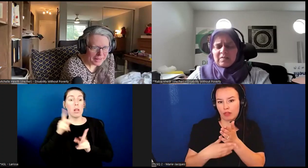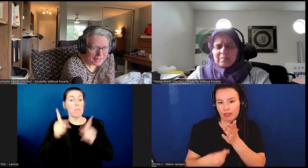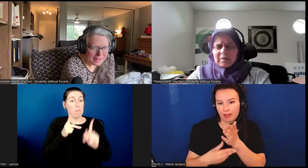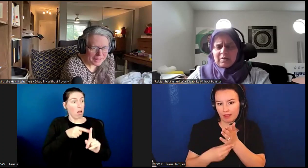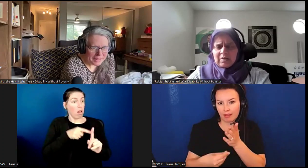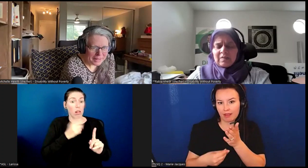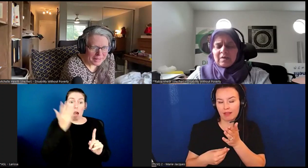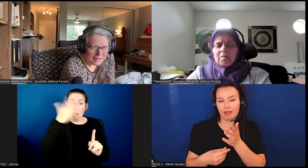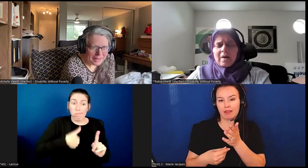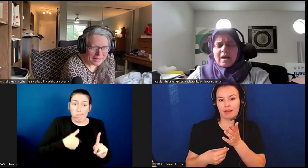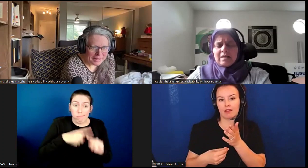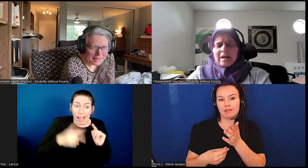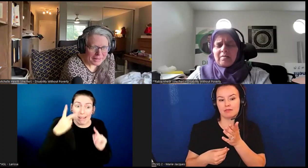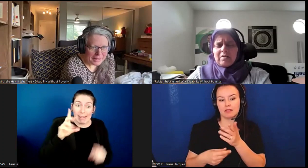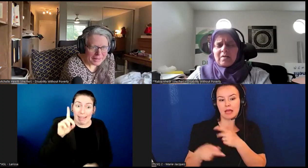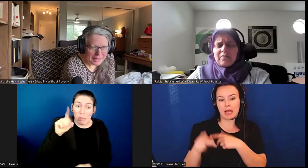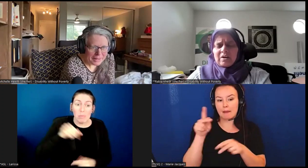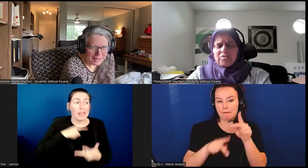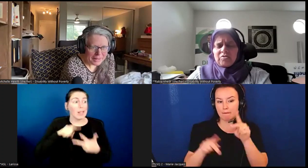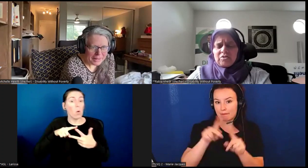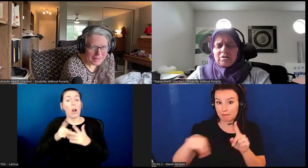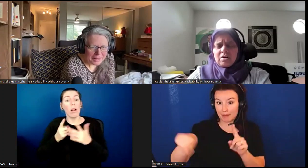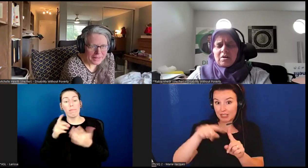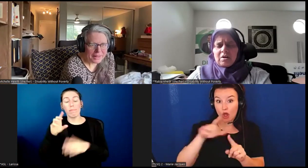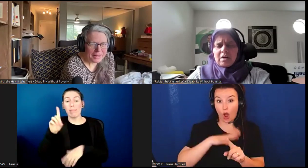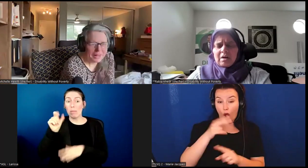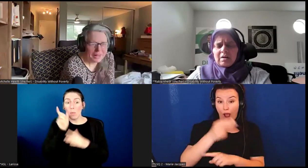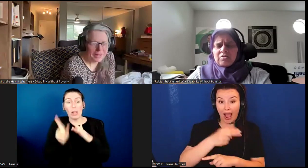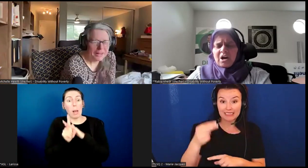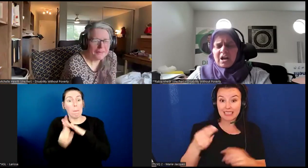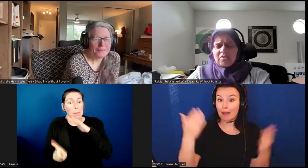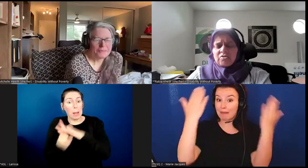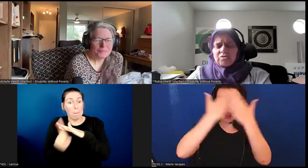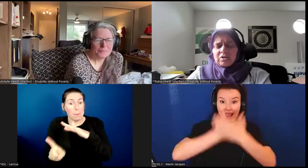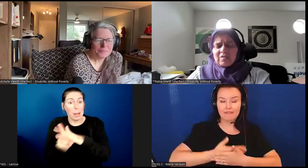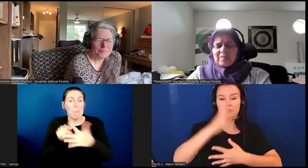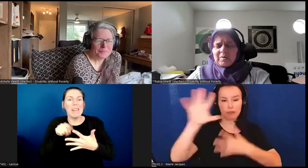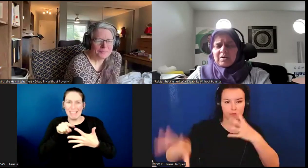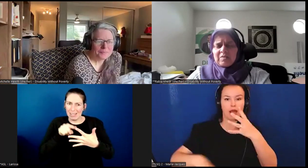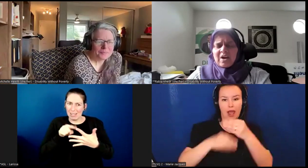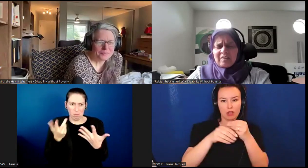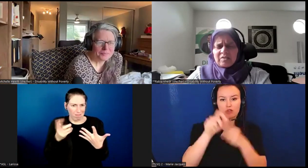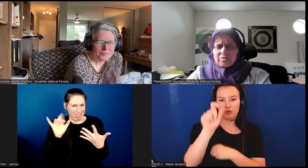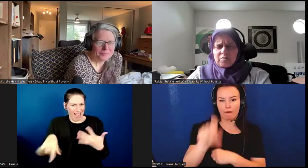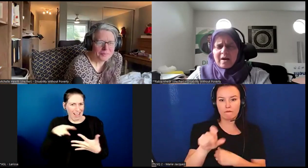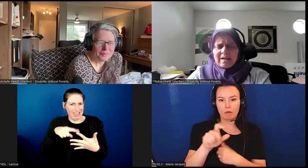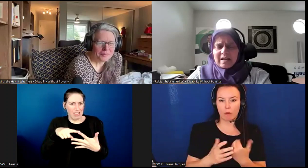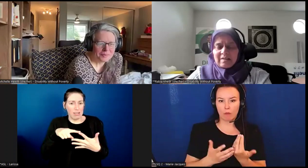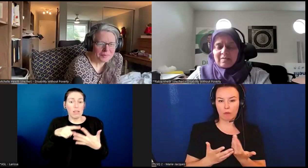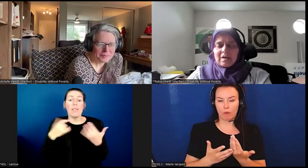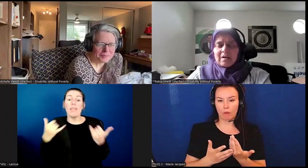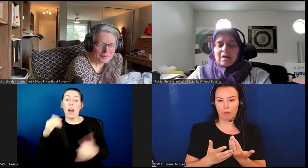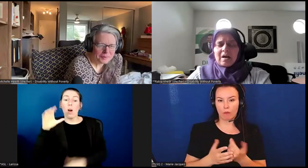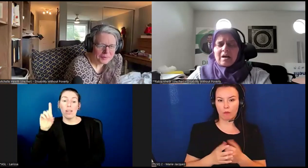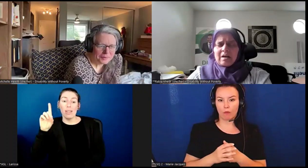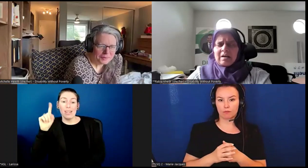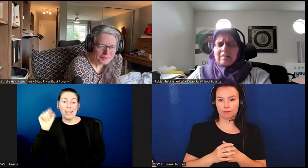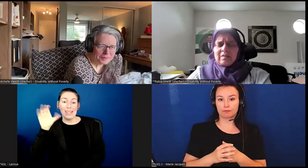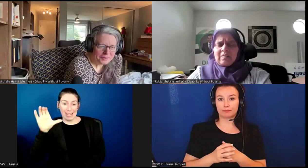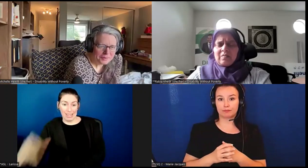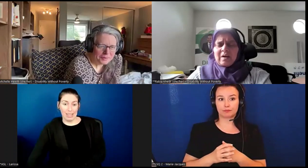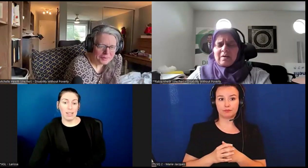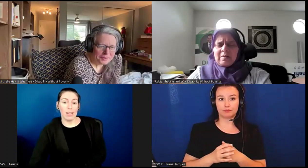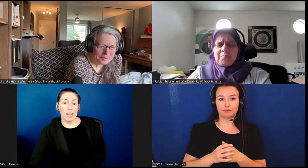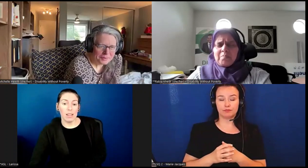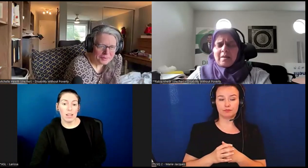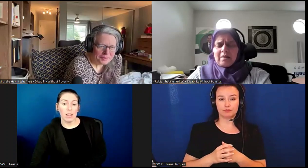episodic disabilities. Right now, the definition tied to the disability tax credit it